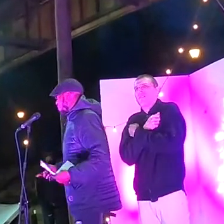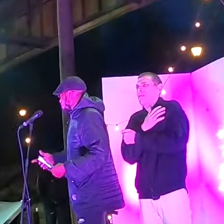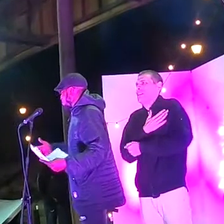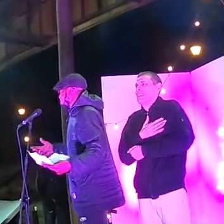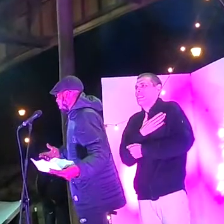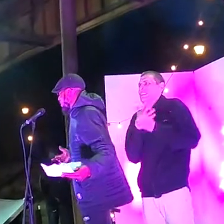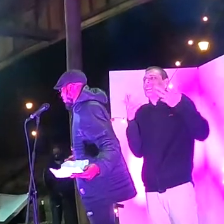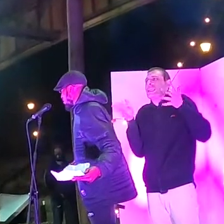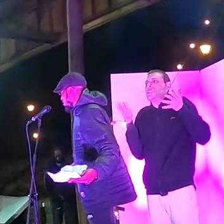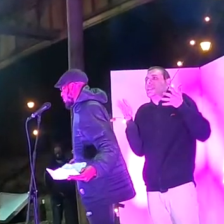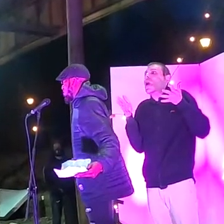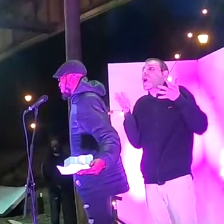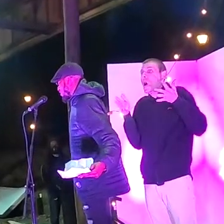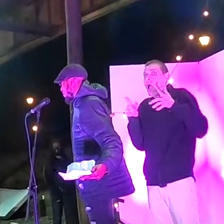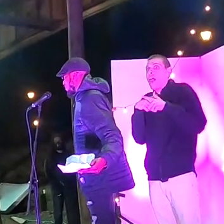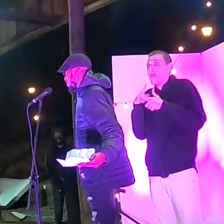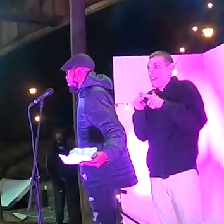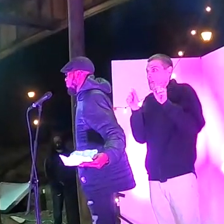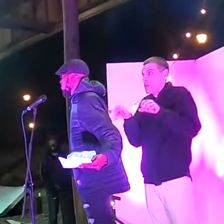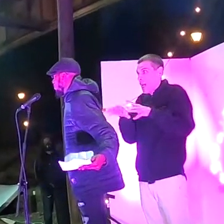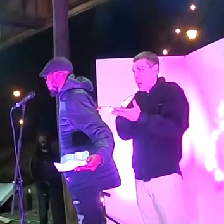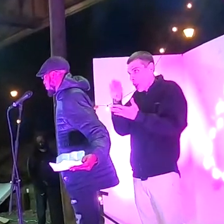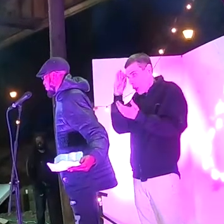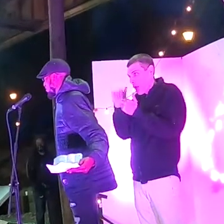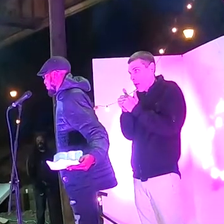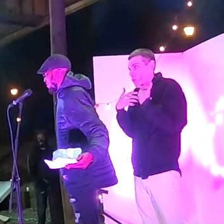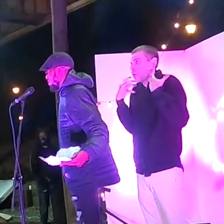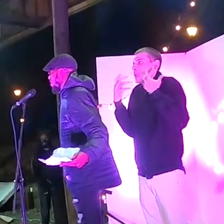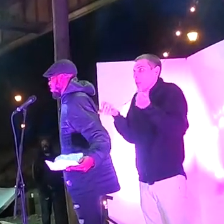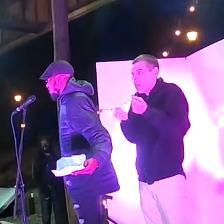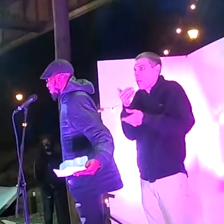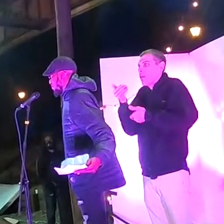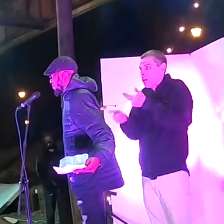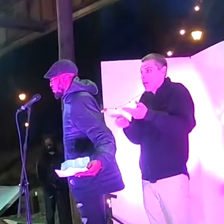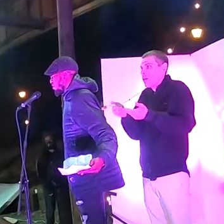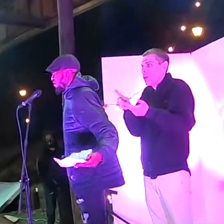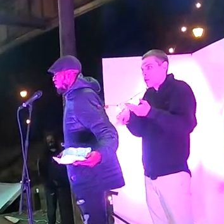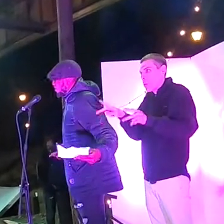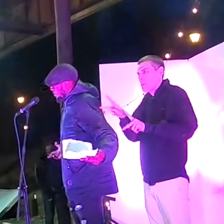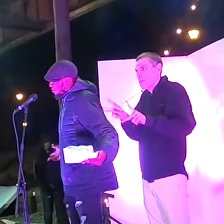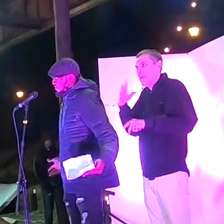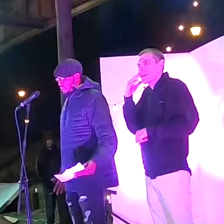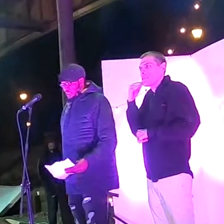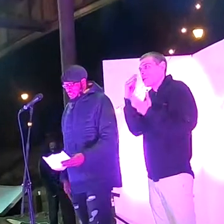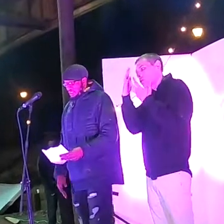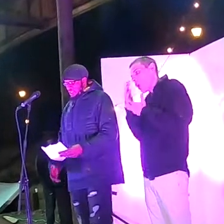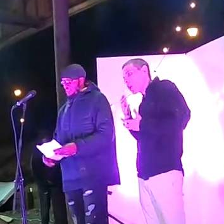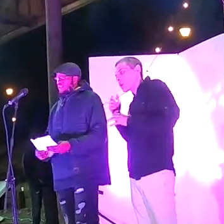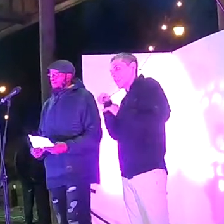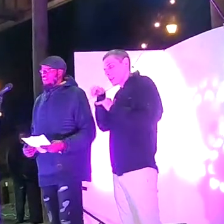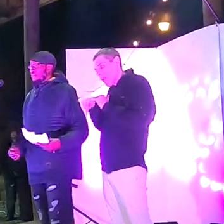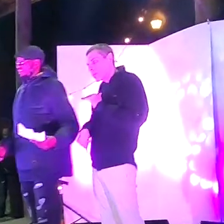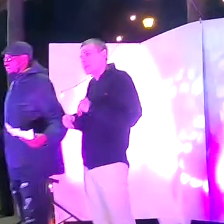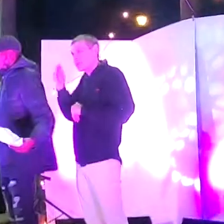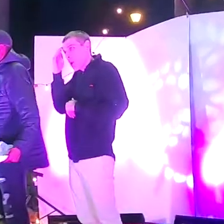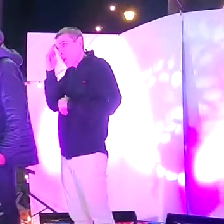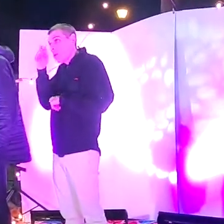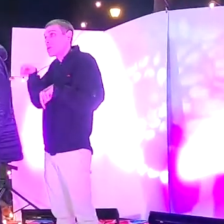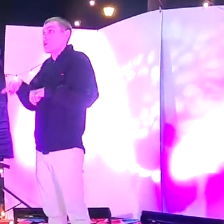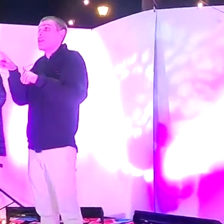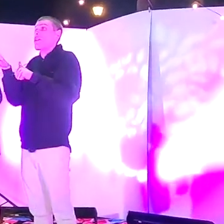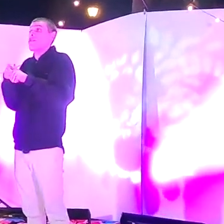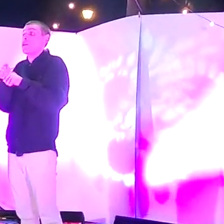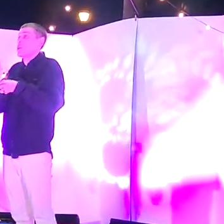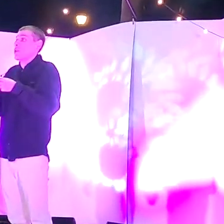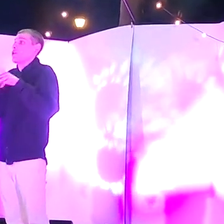And maybe they can teach you how to heal because they've been there, they've been through the darkness, and they've been through the depths. Yeah. So this first piece is